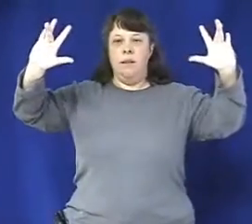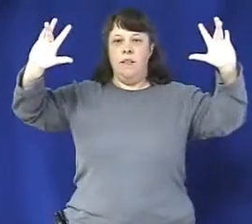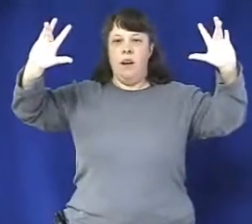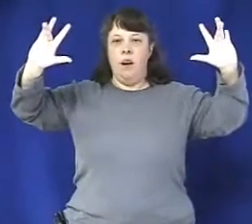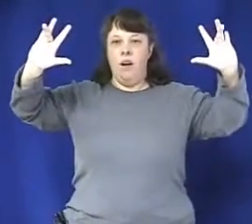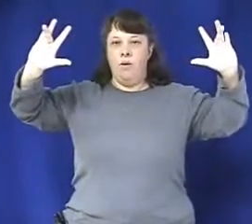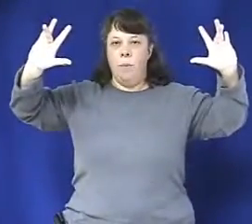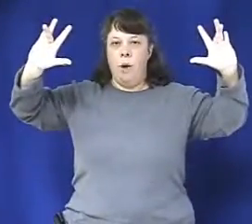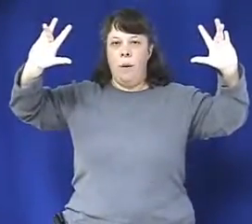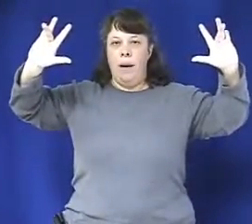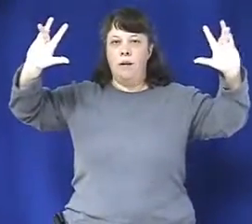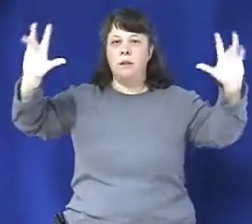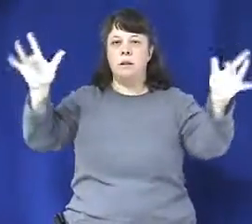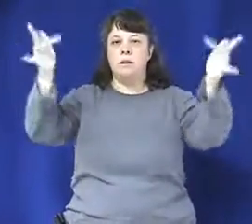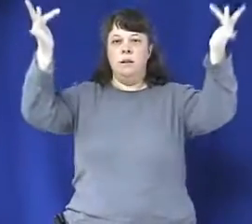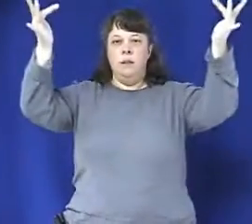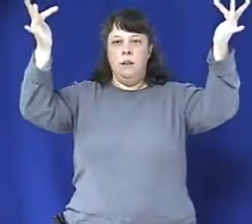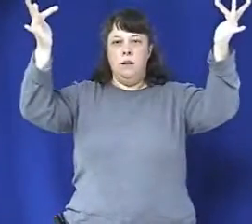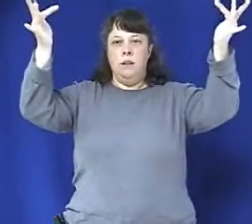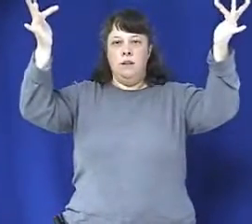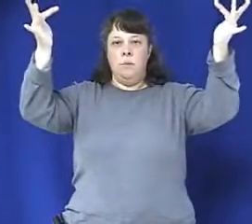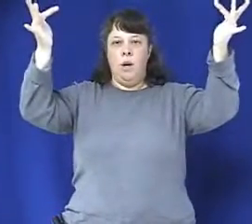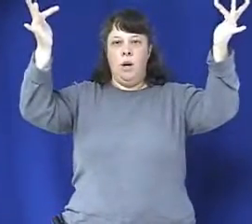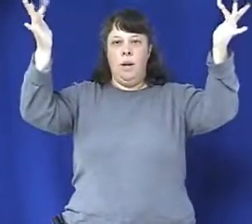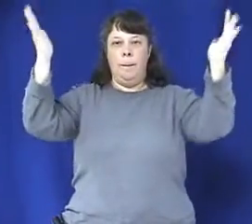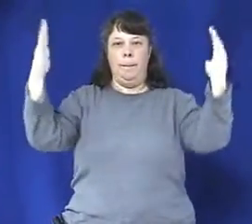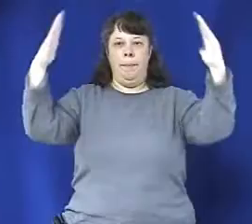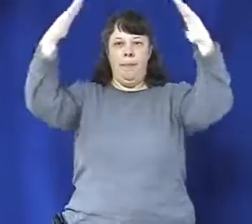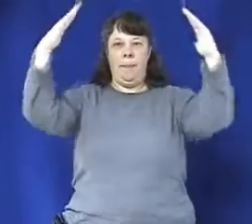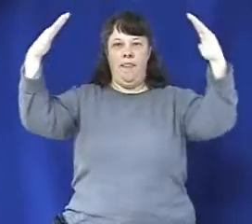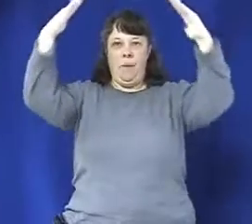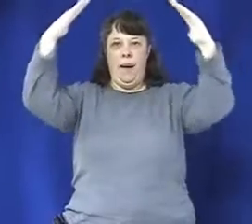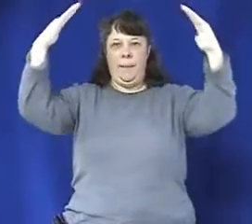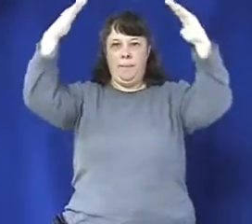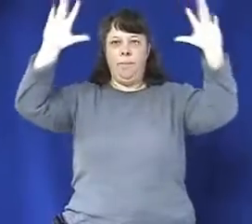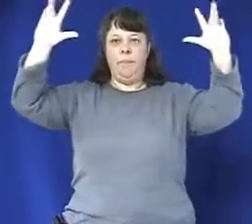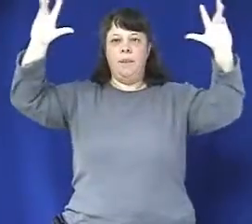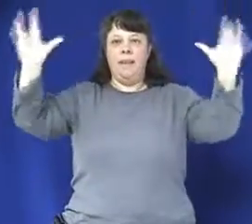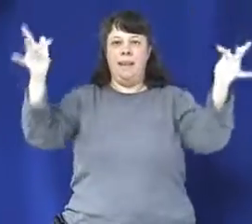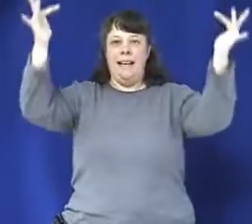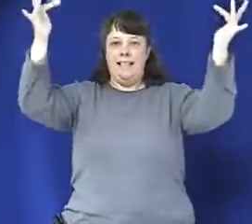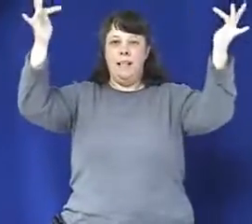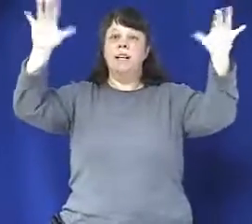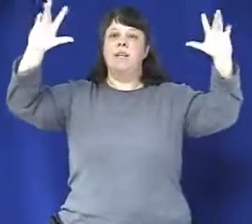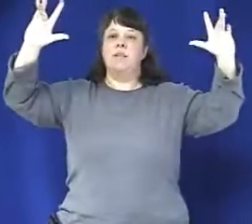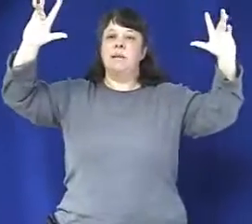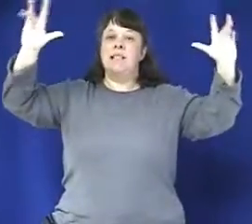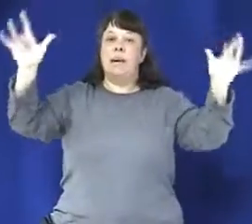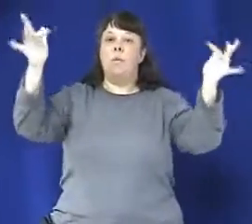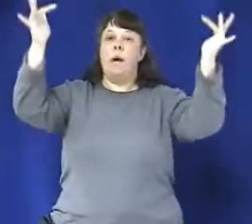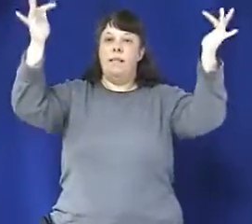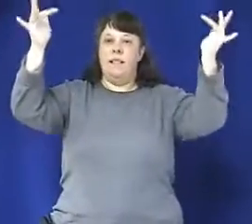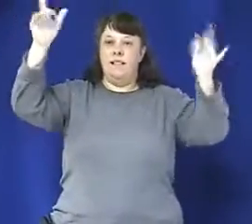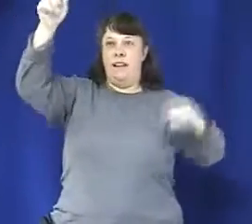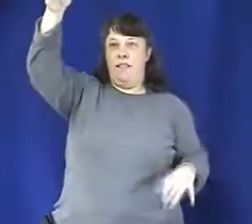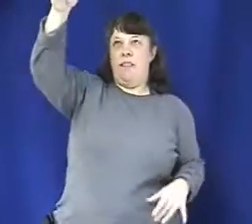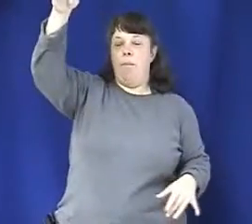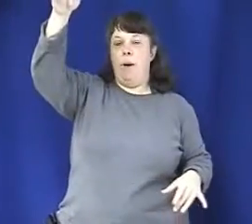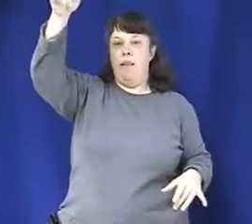Then they arc from palm out to palm up and that way. Light. This means lightweight. It is not that bright